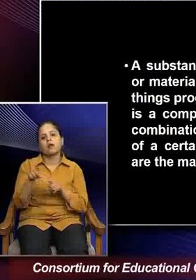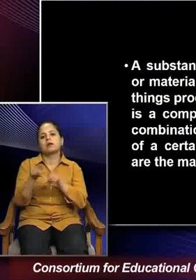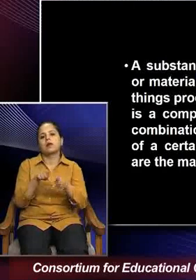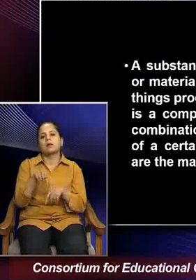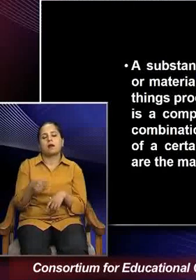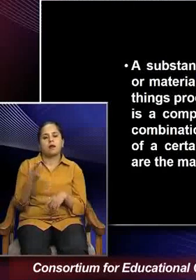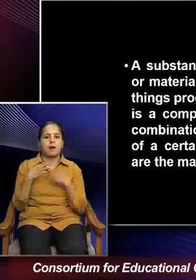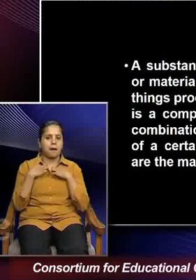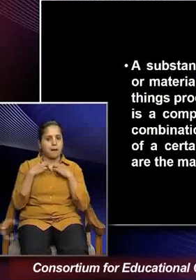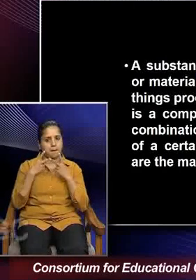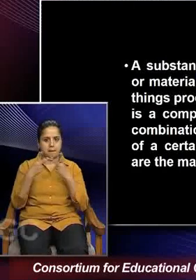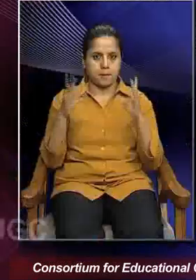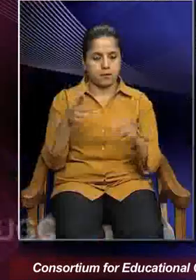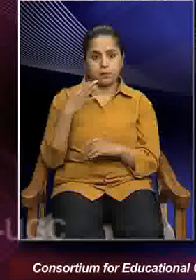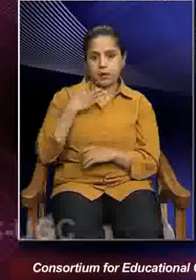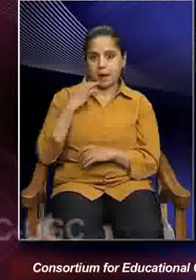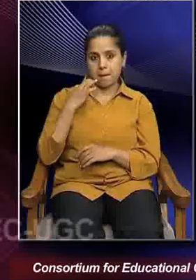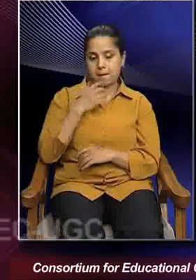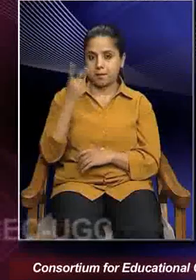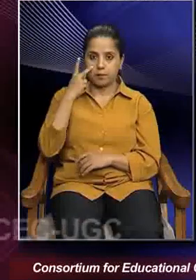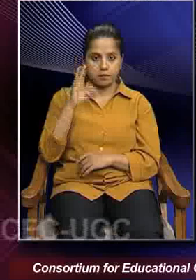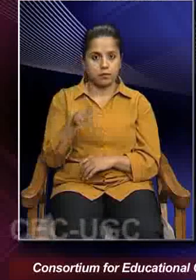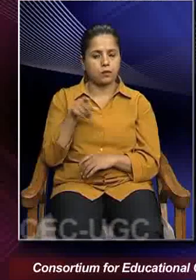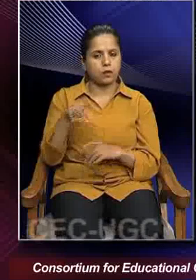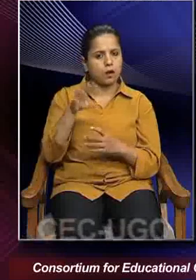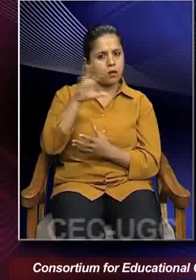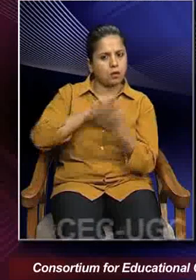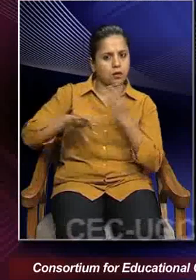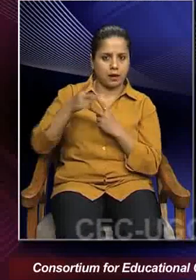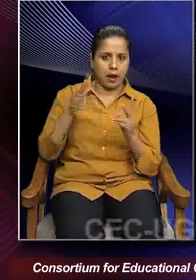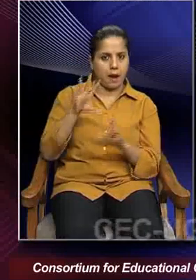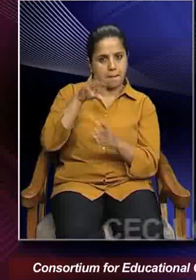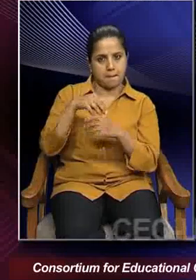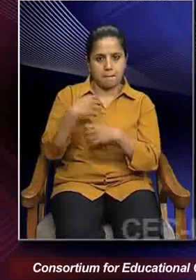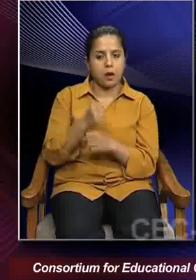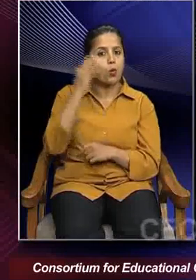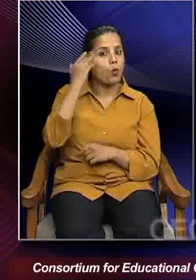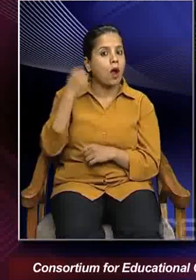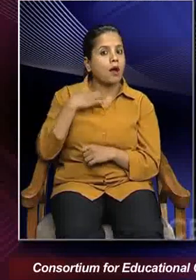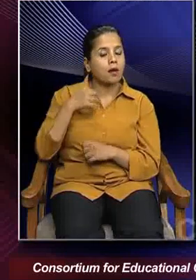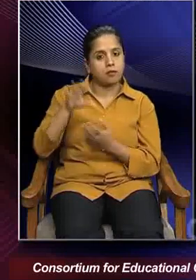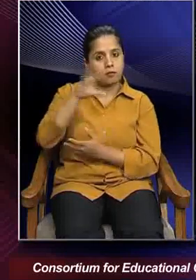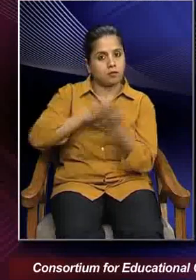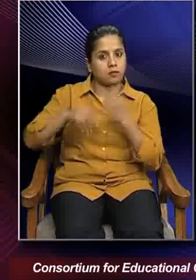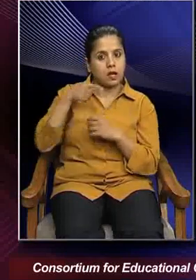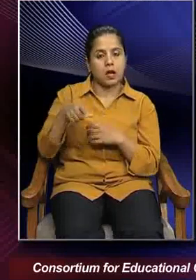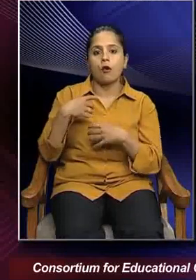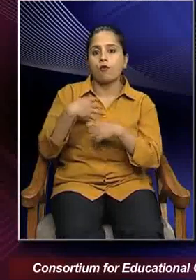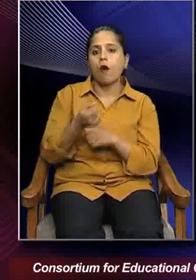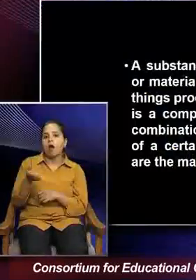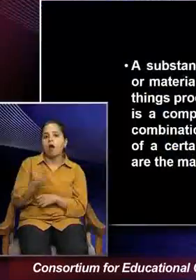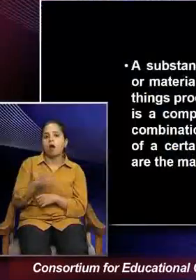cloth. This cloth is a composite thing. Okay, why? Because this cloth is formed by